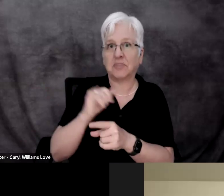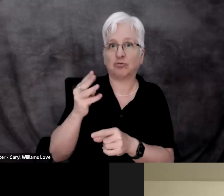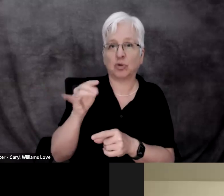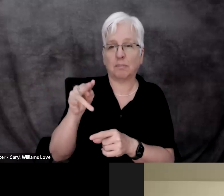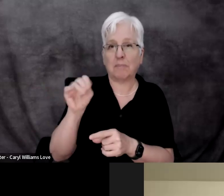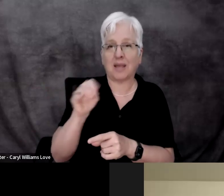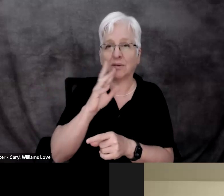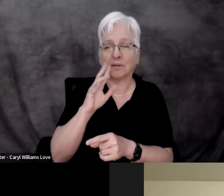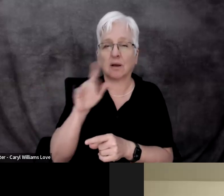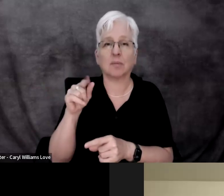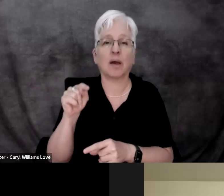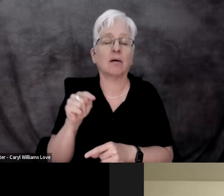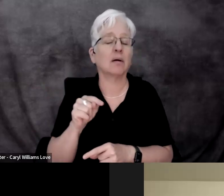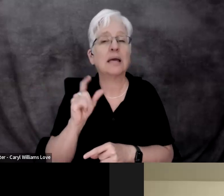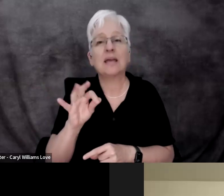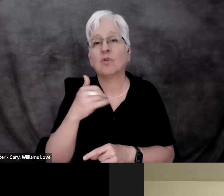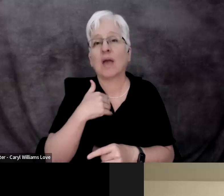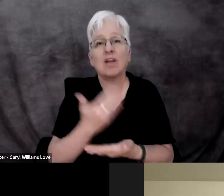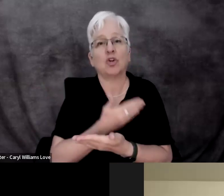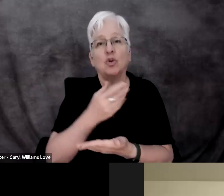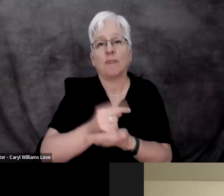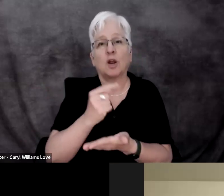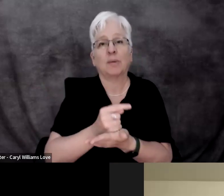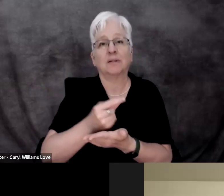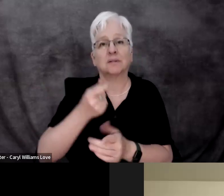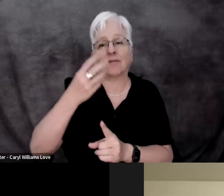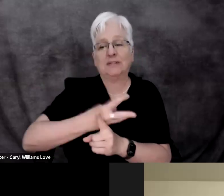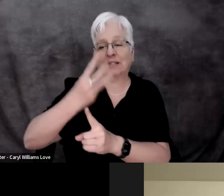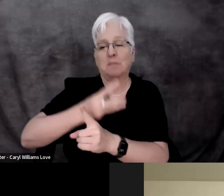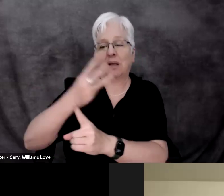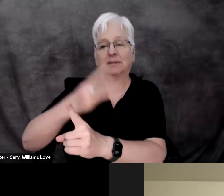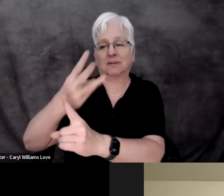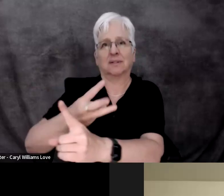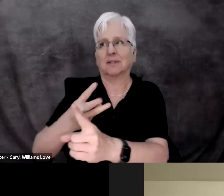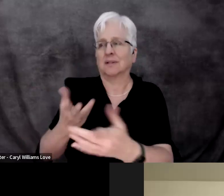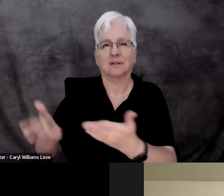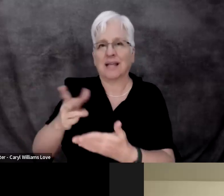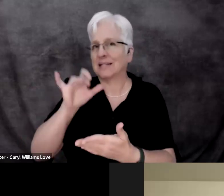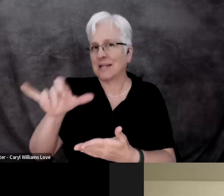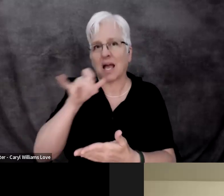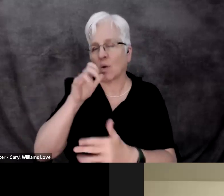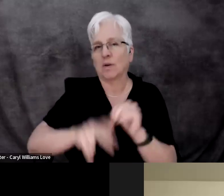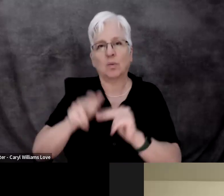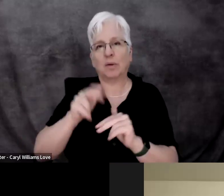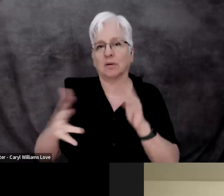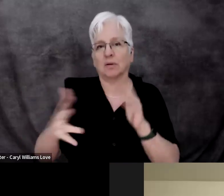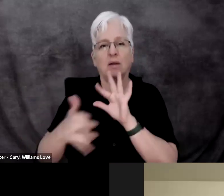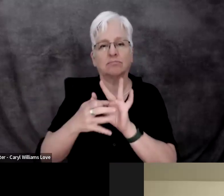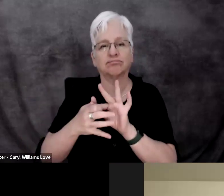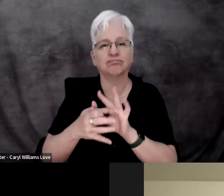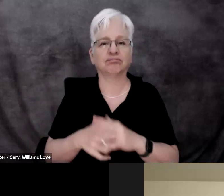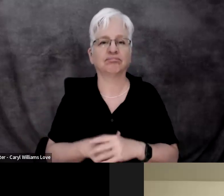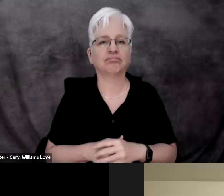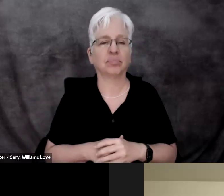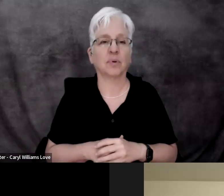have, new therapists every 6 months, then it's likely not going to build a lot of development here. Clip of